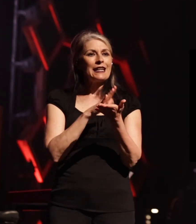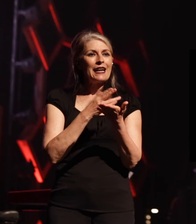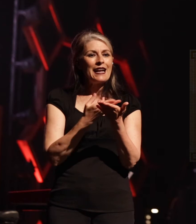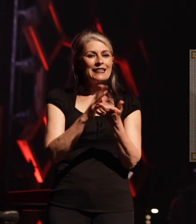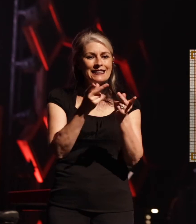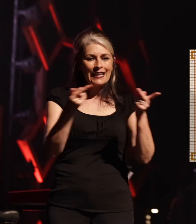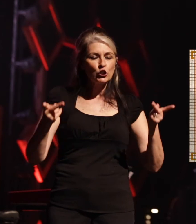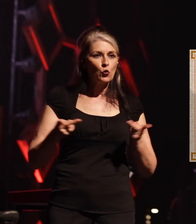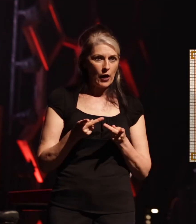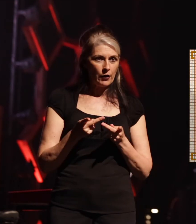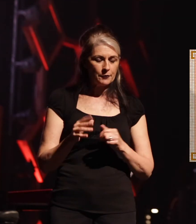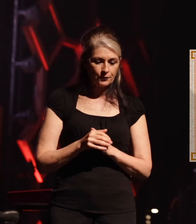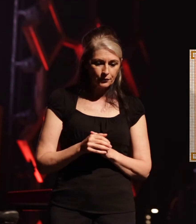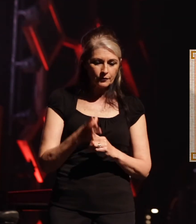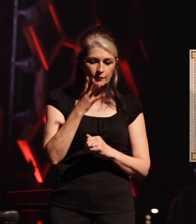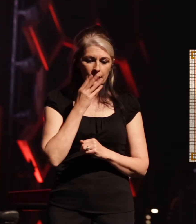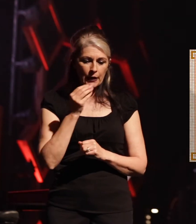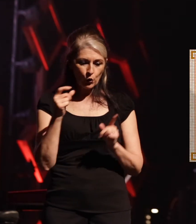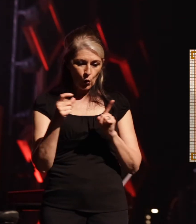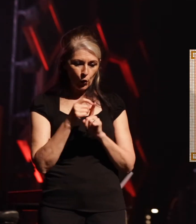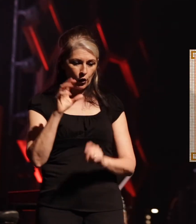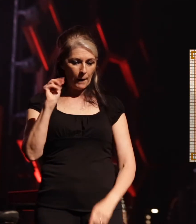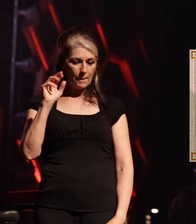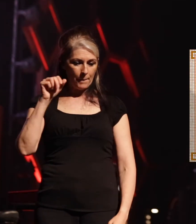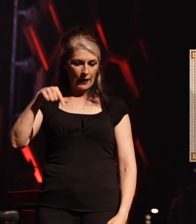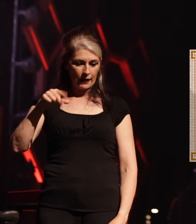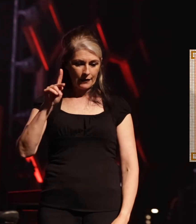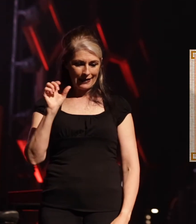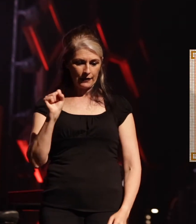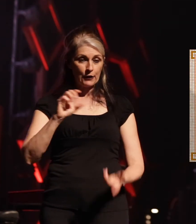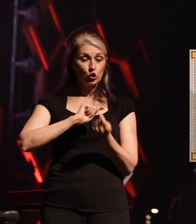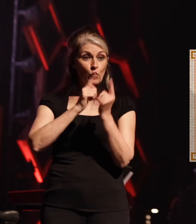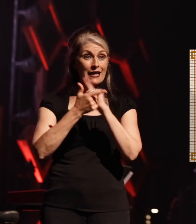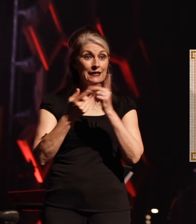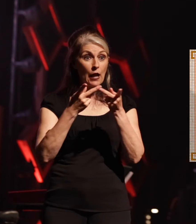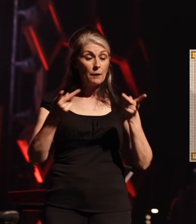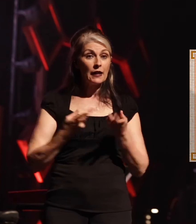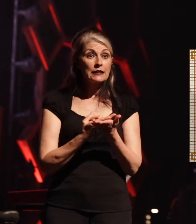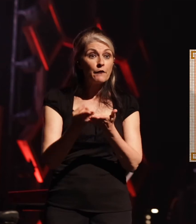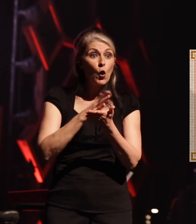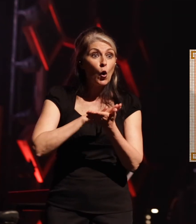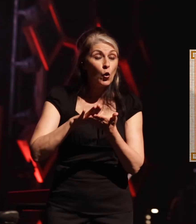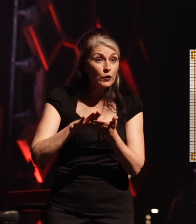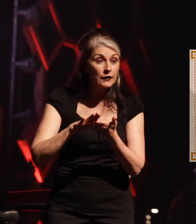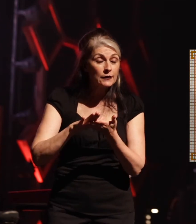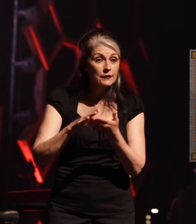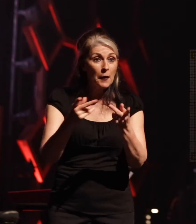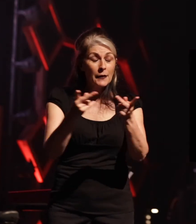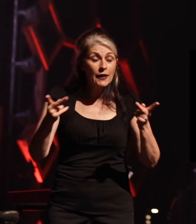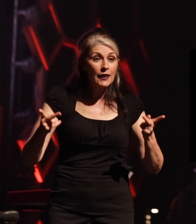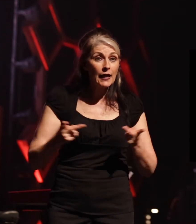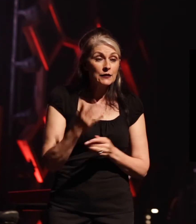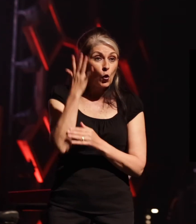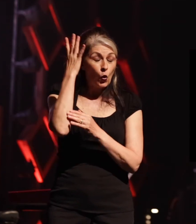sanctuary, mikdash, you can see it there, which can also be translated a place of holiness. I mean, it was a place of holiness. Why? Because